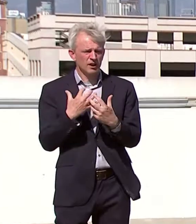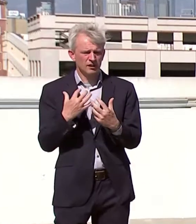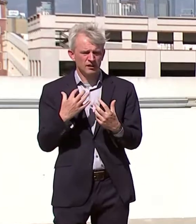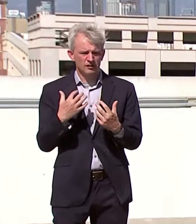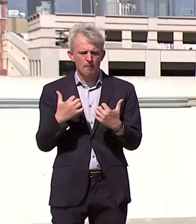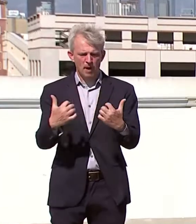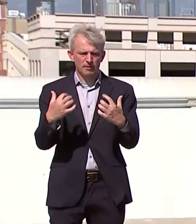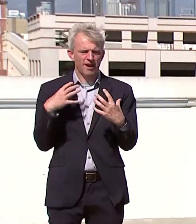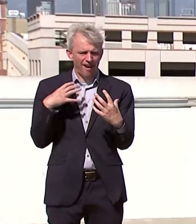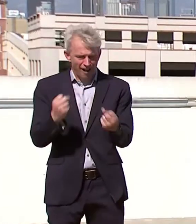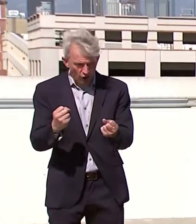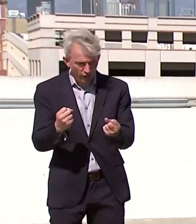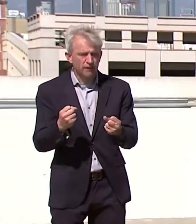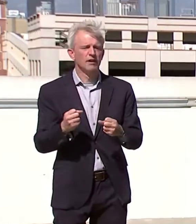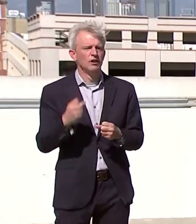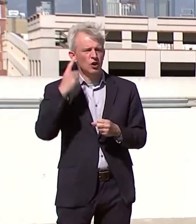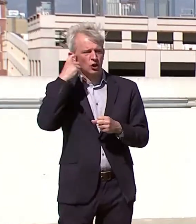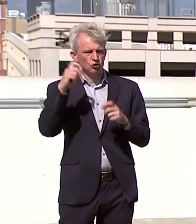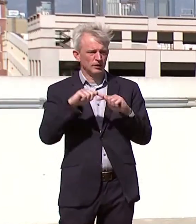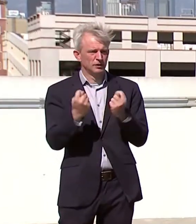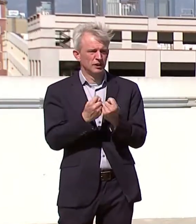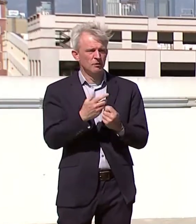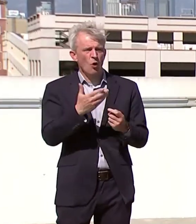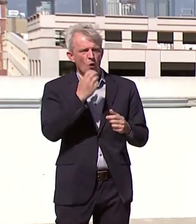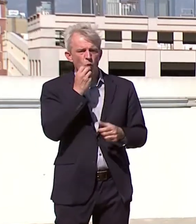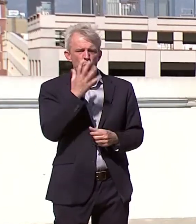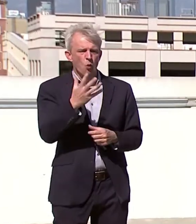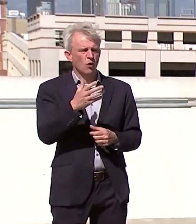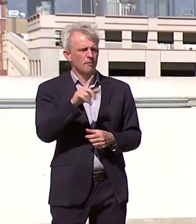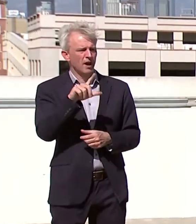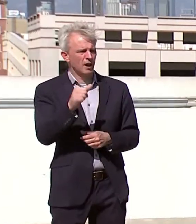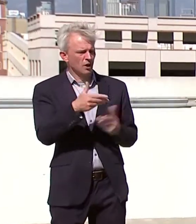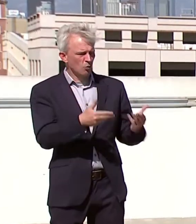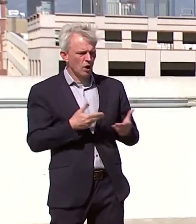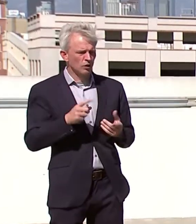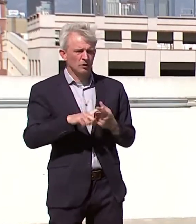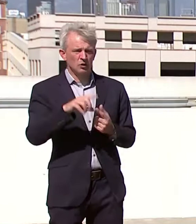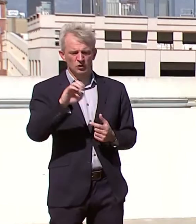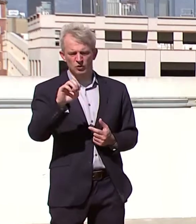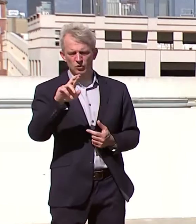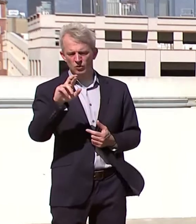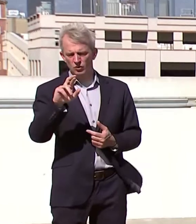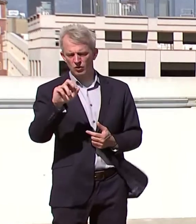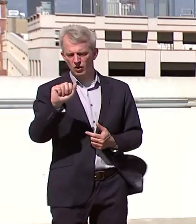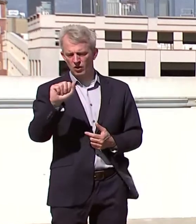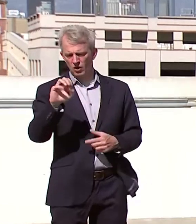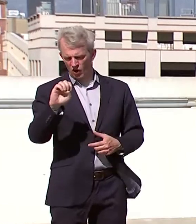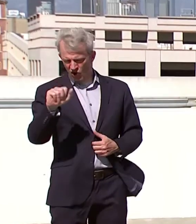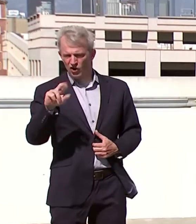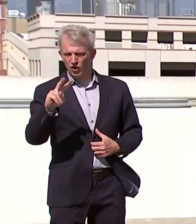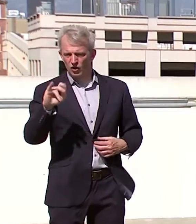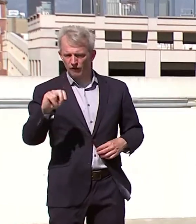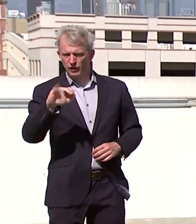is. Please give a warm LA welcome to Irvin Johnson, Danny Trejo, and Arsenio Hall.